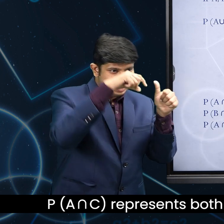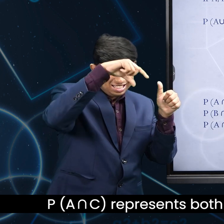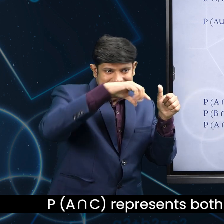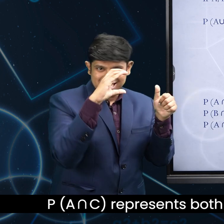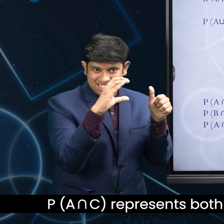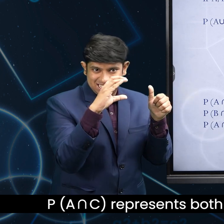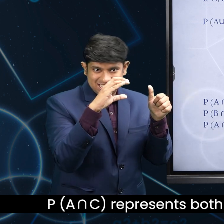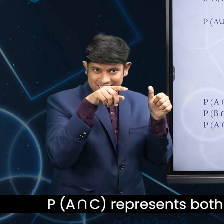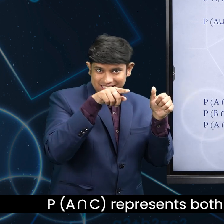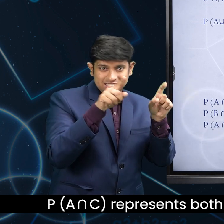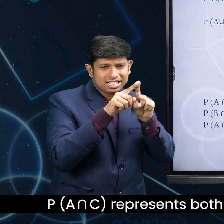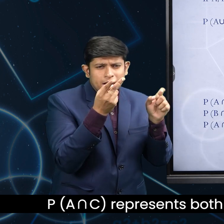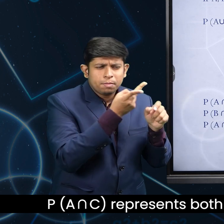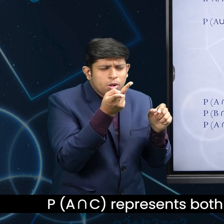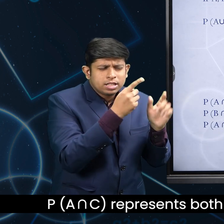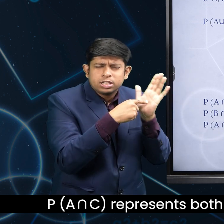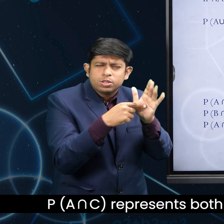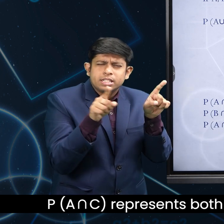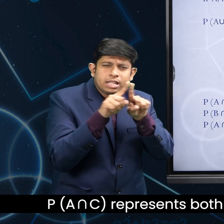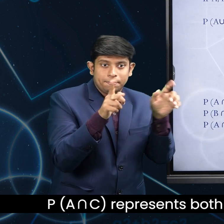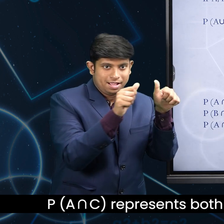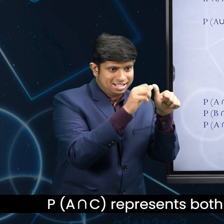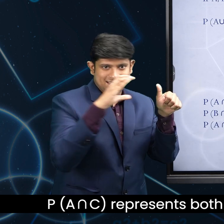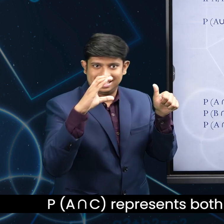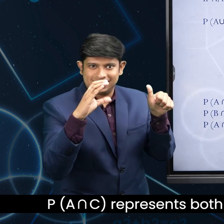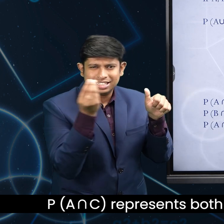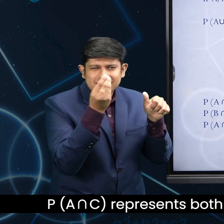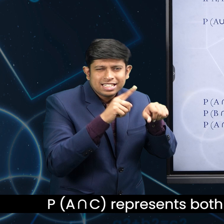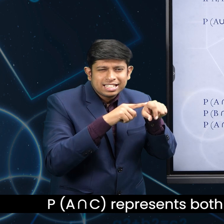C represents both events A and C occurring simultaneously.